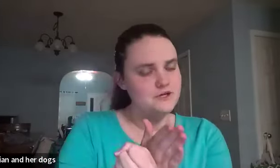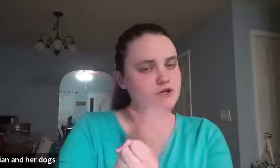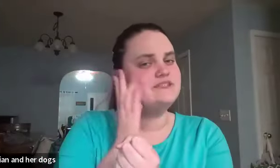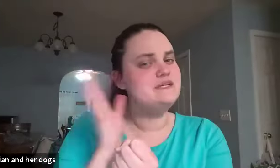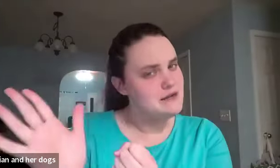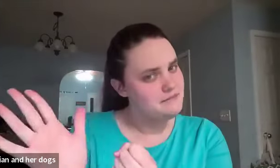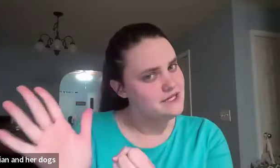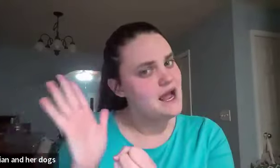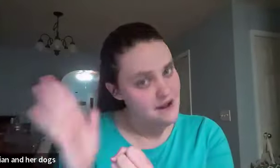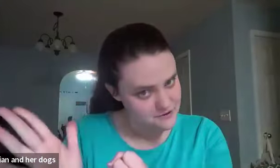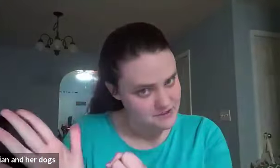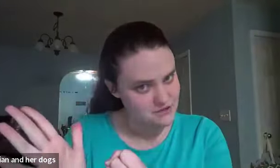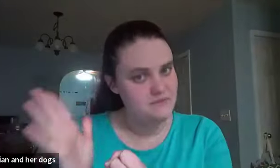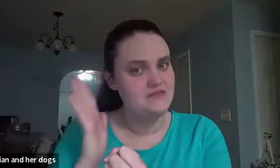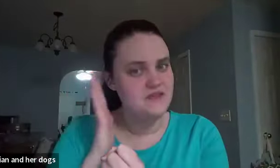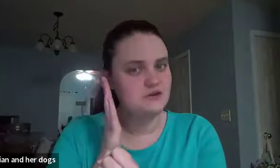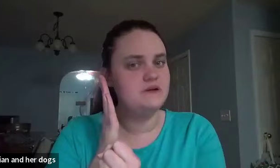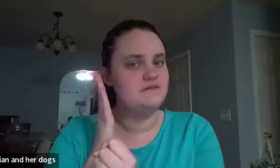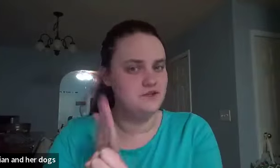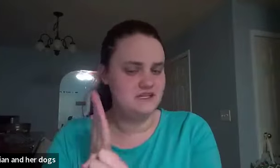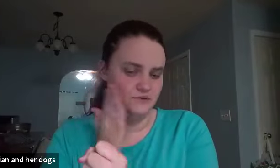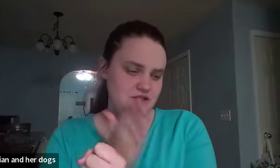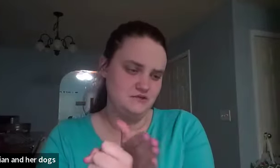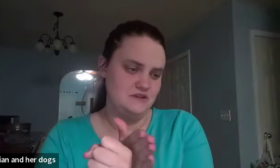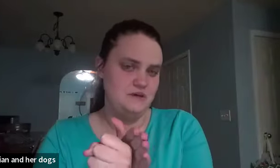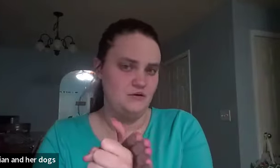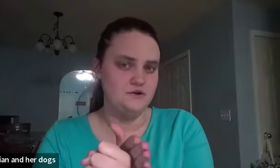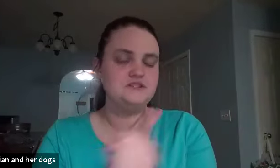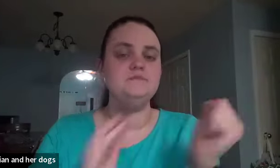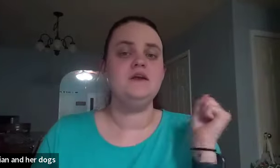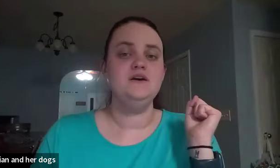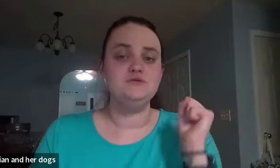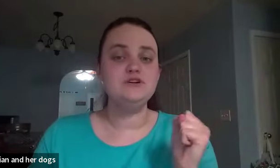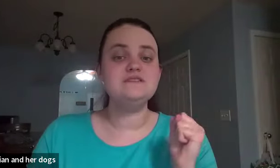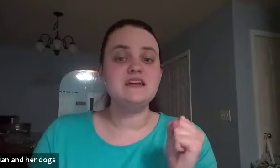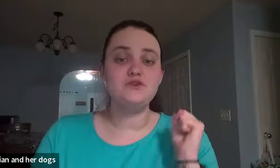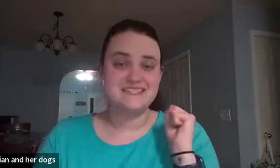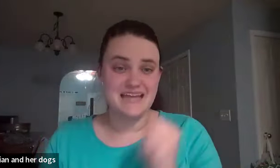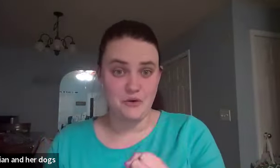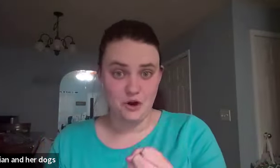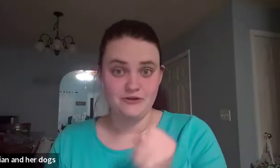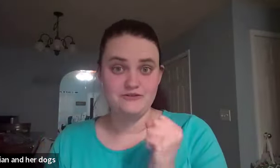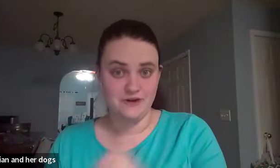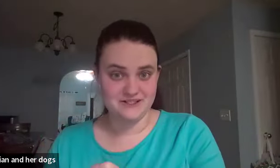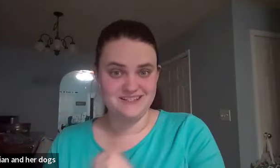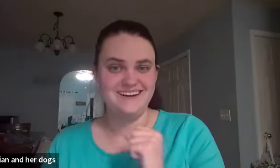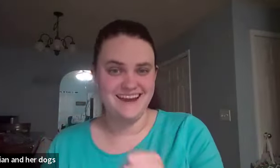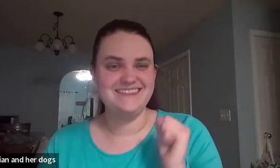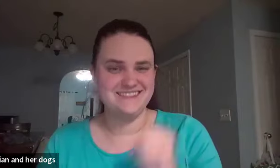before it. You will see what I mean after we do it, but I think it will be confusing if we do the pickle first. So we're going to do the sign for sour first. Okay, this